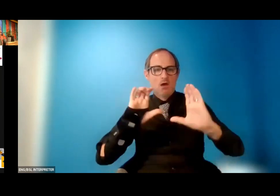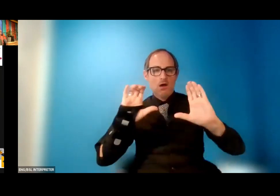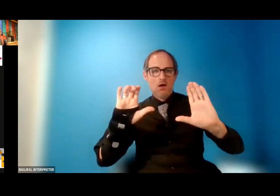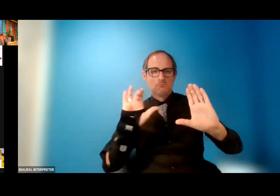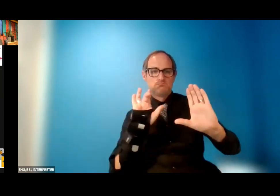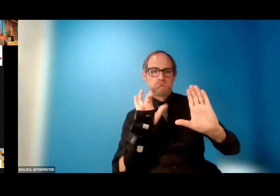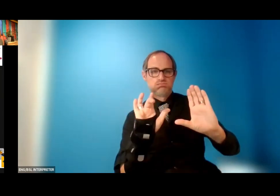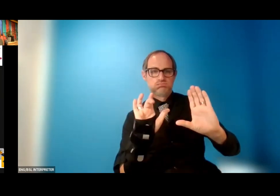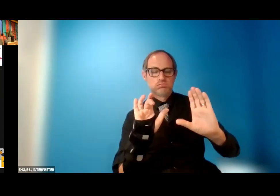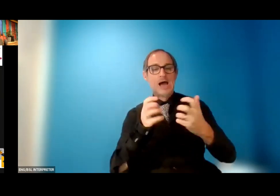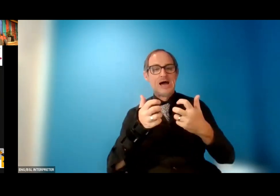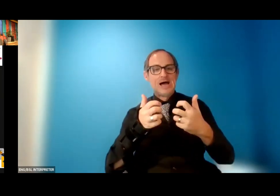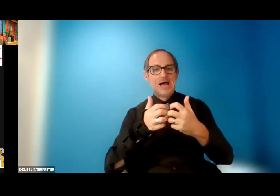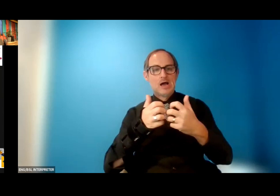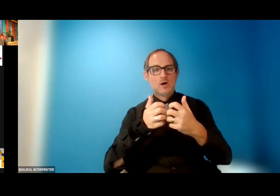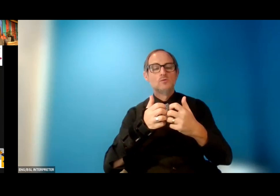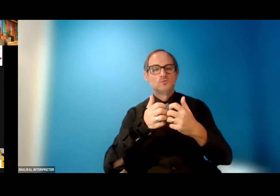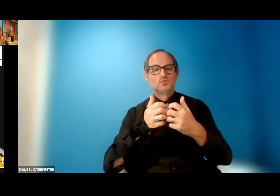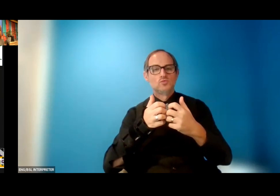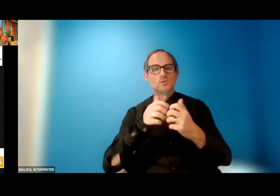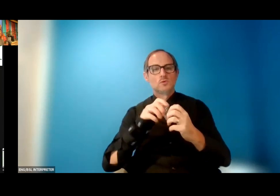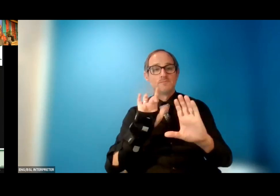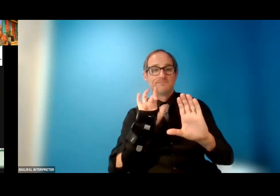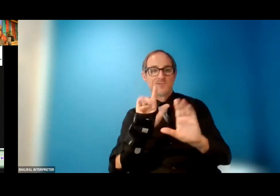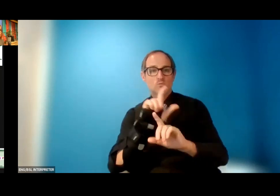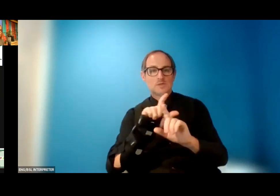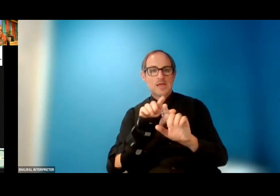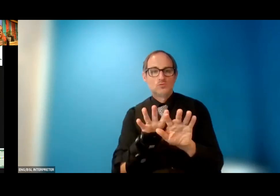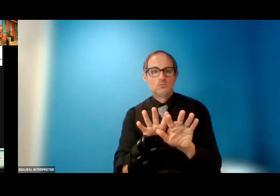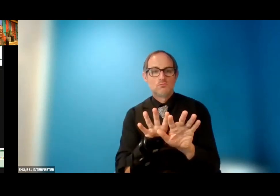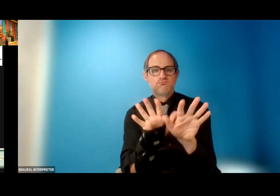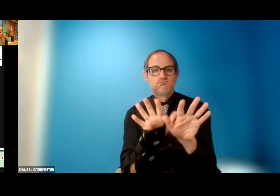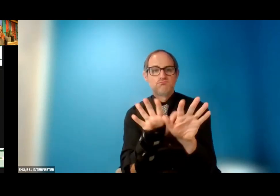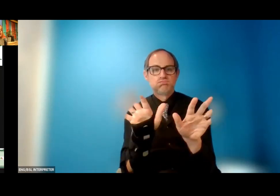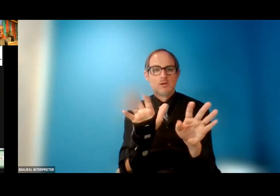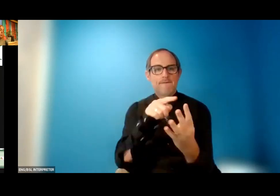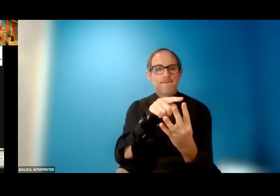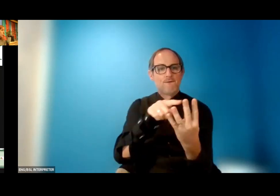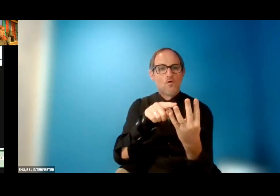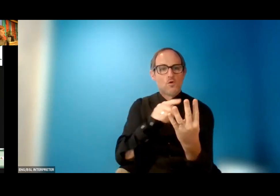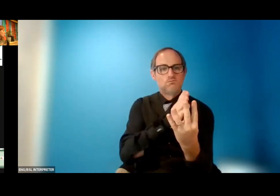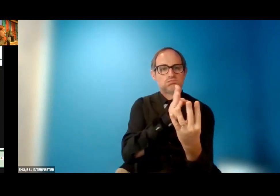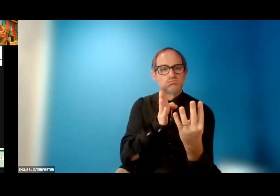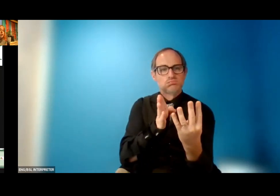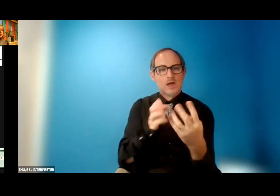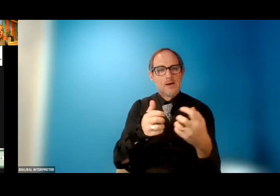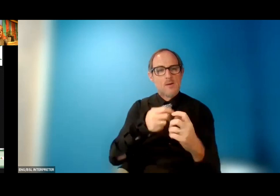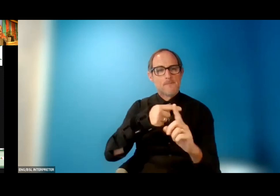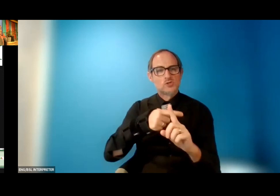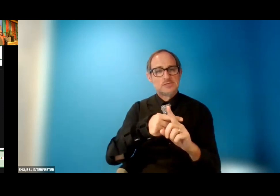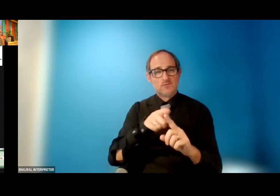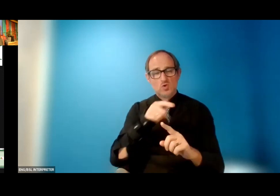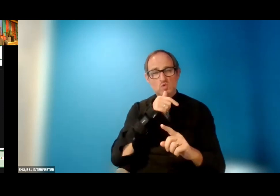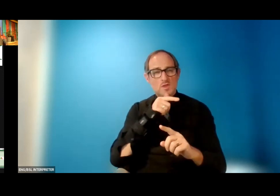positively in all of the 4 lenses of the donut. And again, this can be used as a way to do project visioning